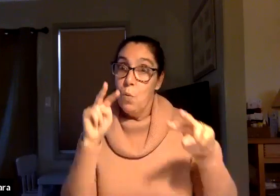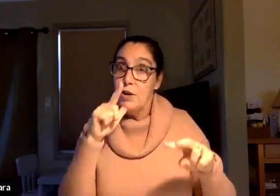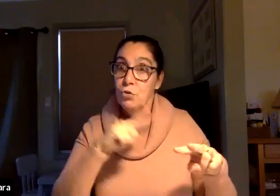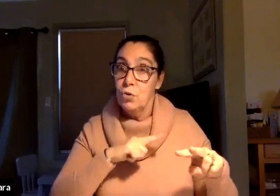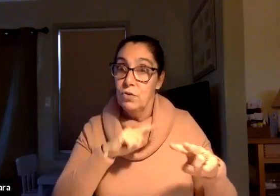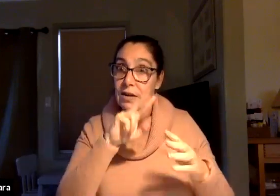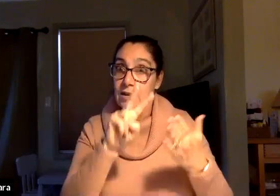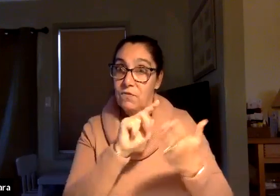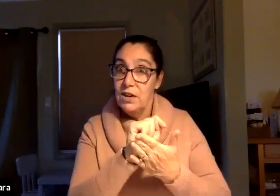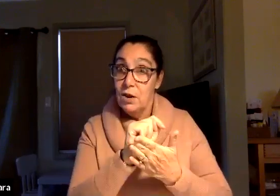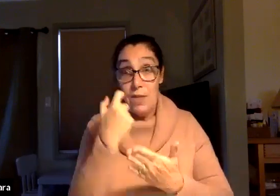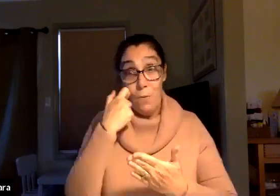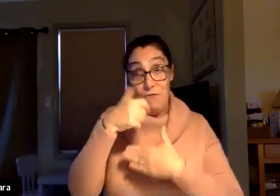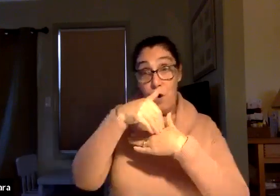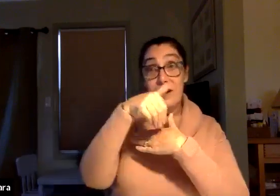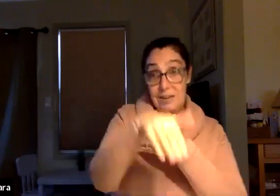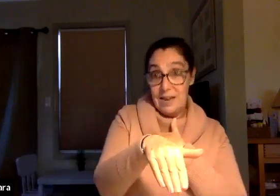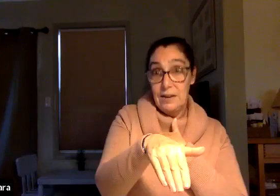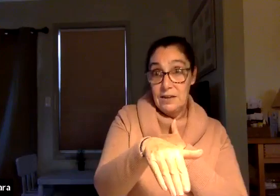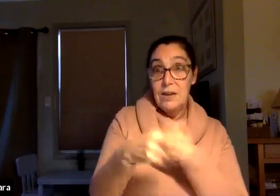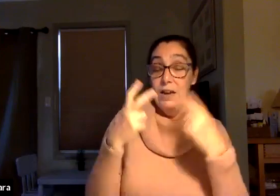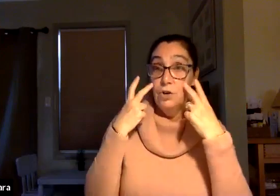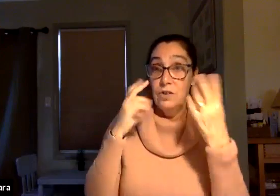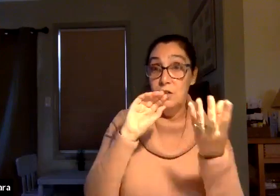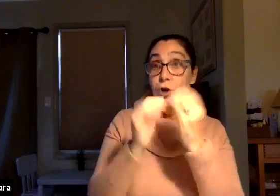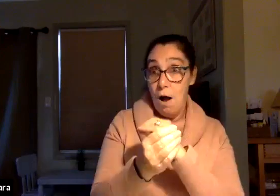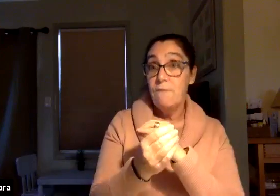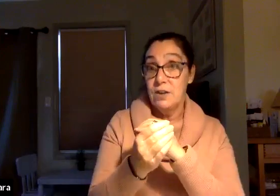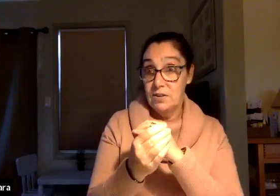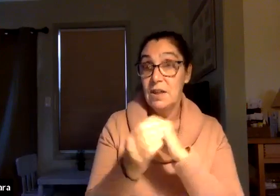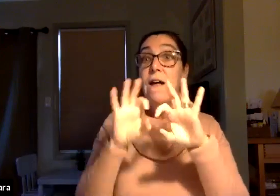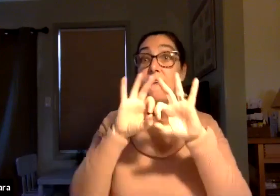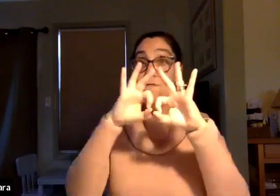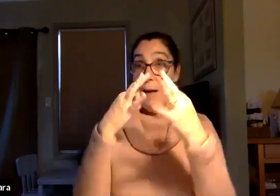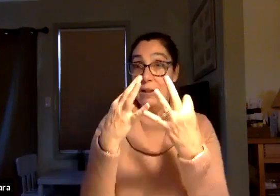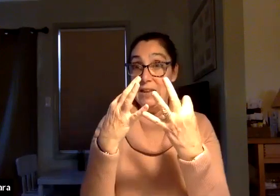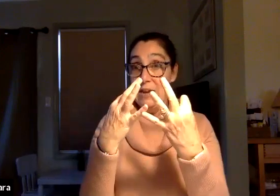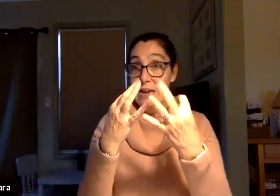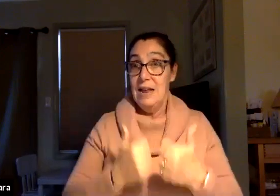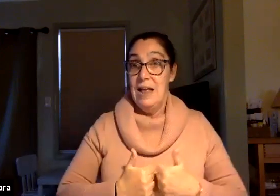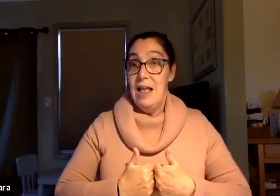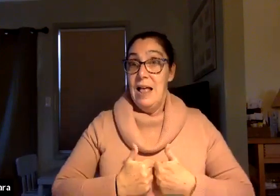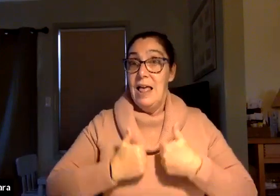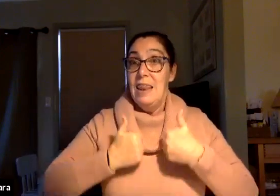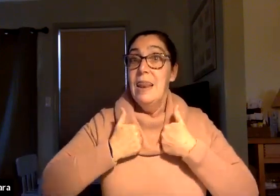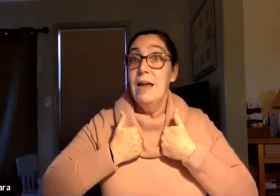watch Laureen's video that we've already sent and you'll see your office. Family life.